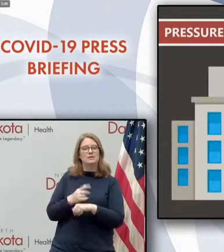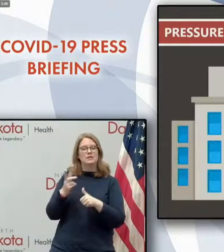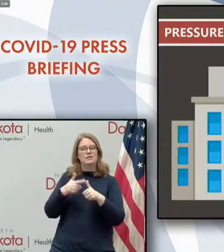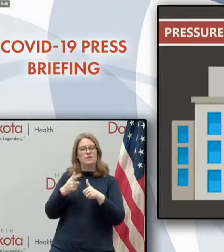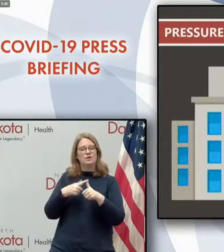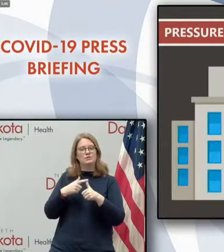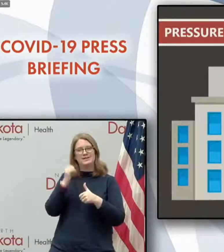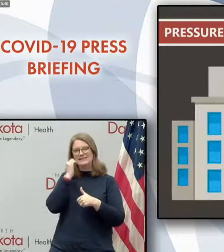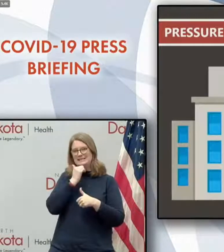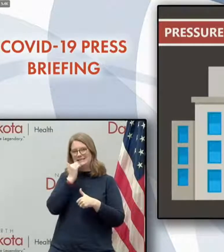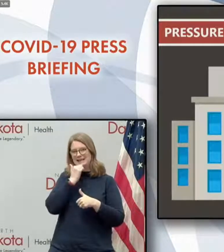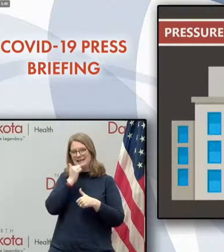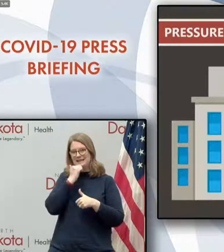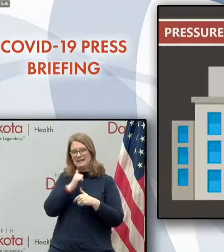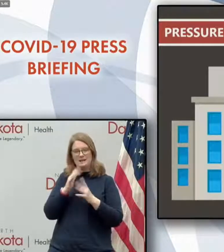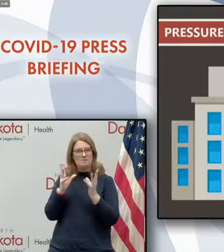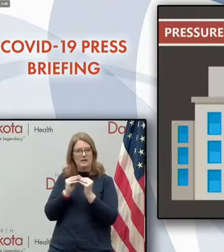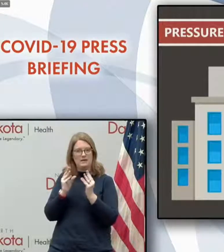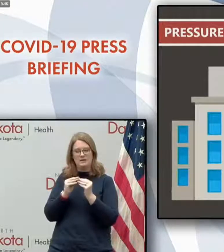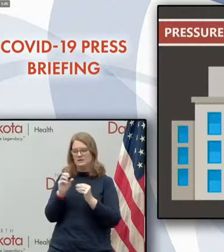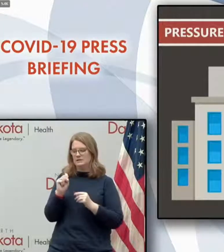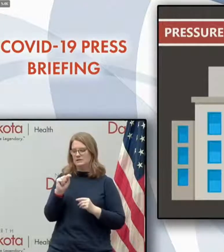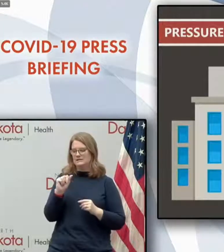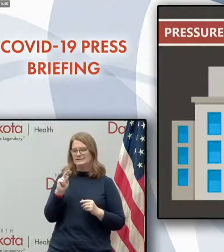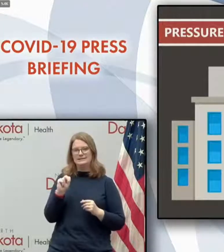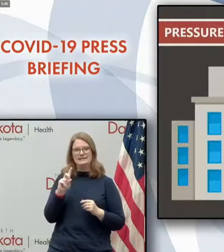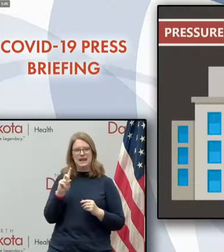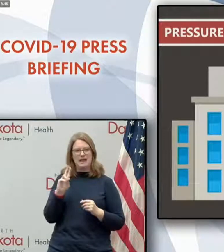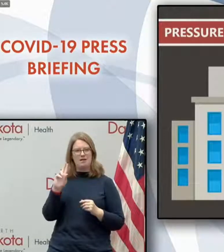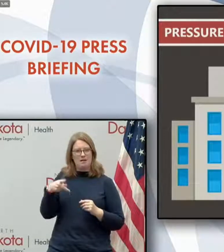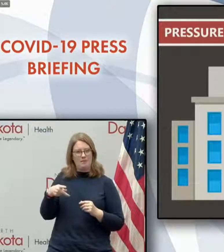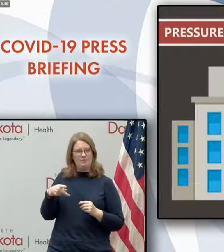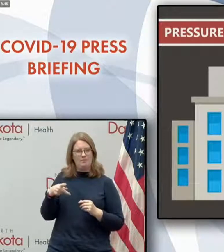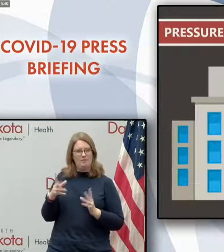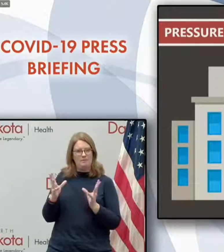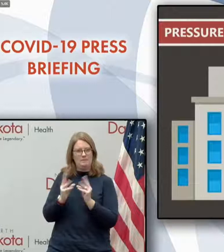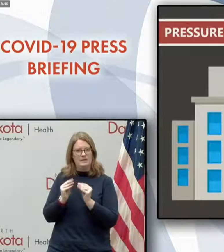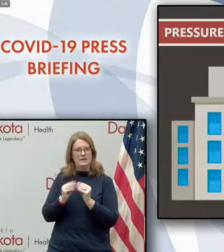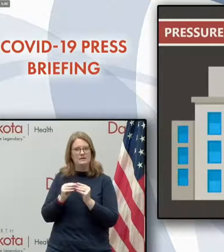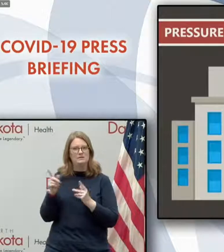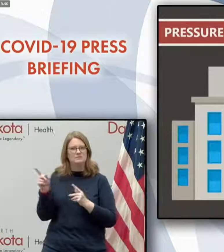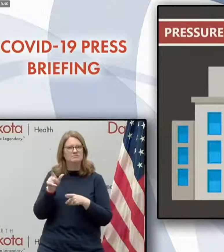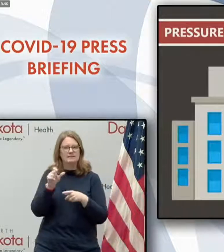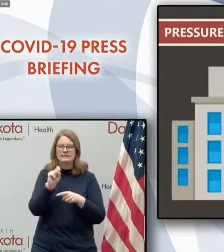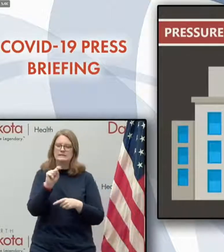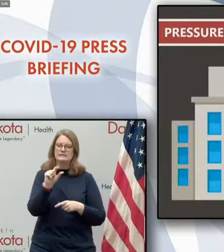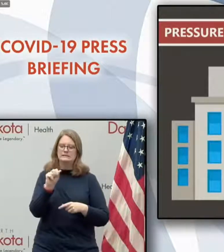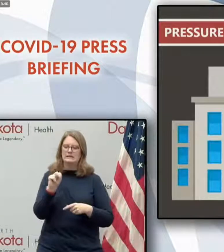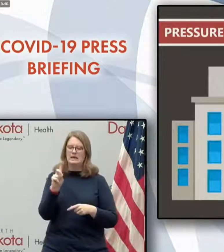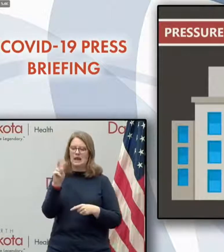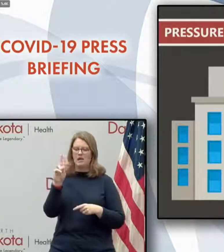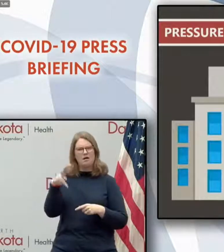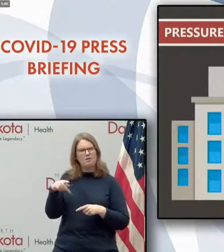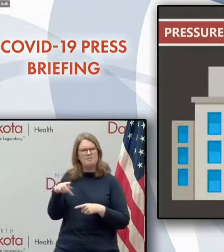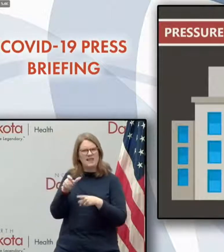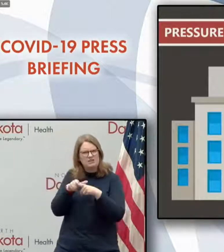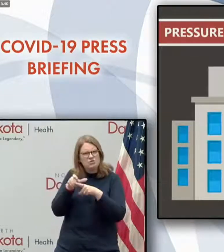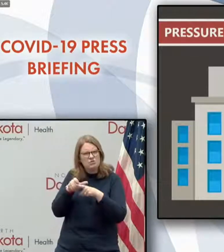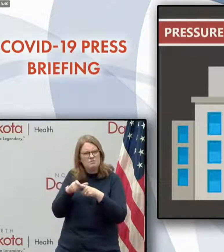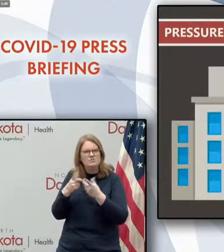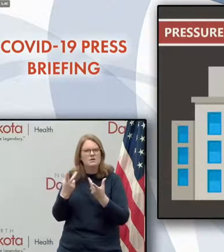of daily stand-up meetings, and stand-up is a term that some people may be familiar with in terms of